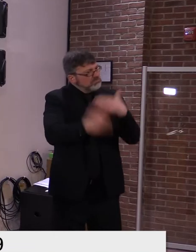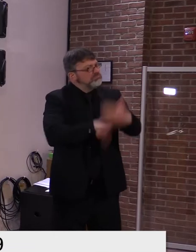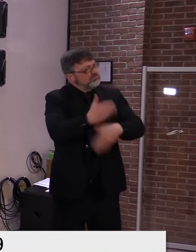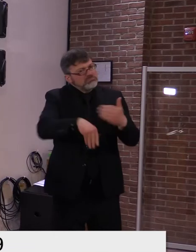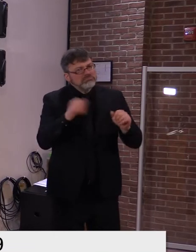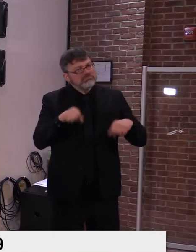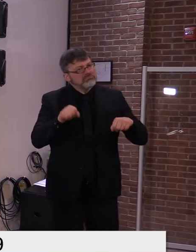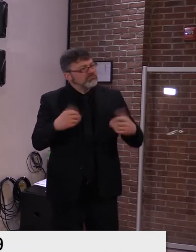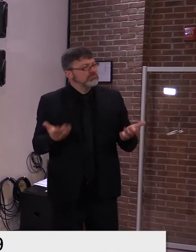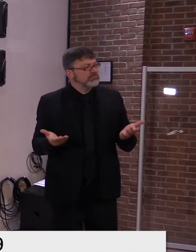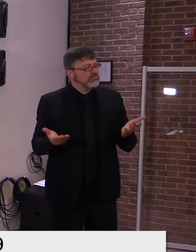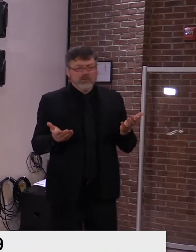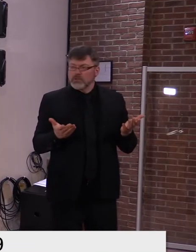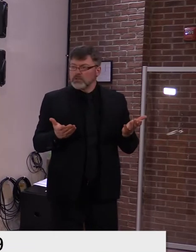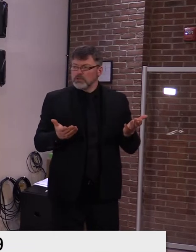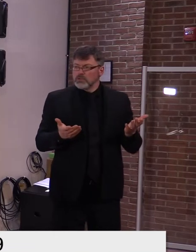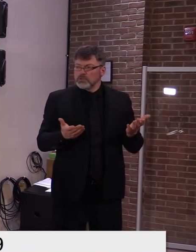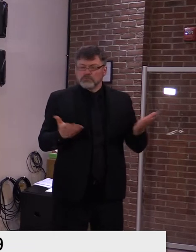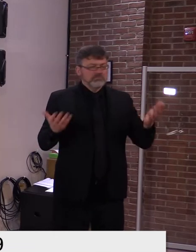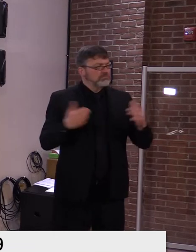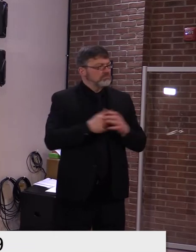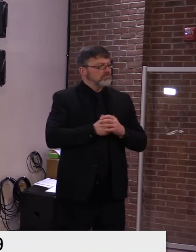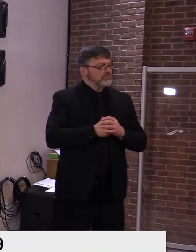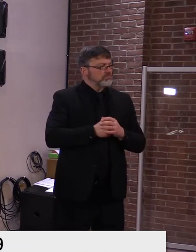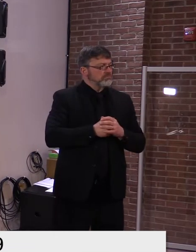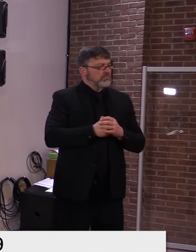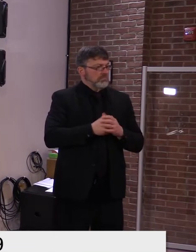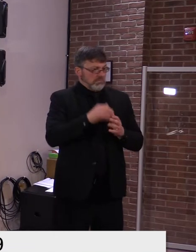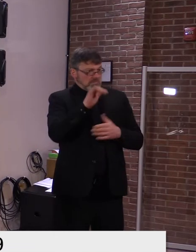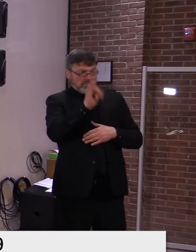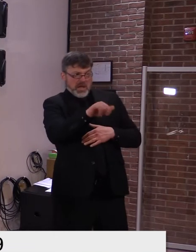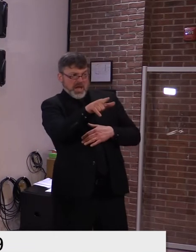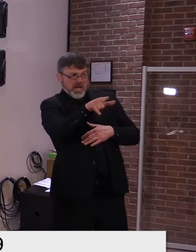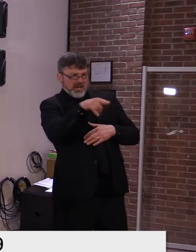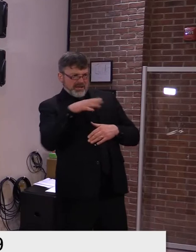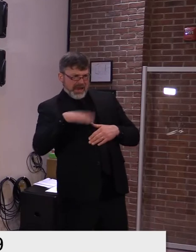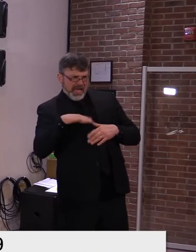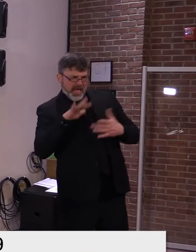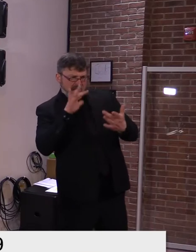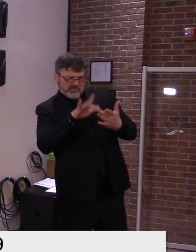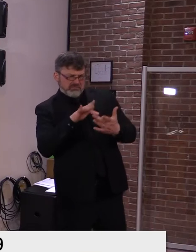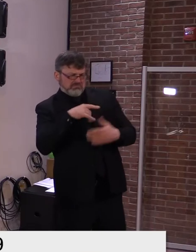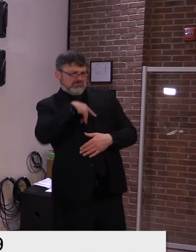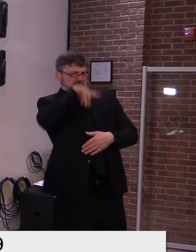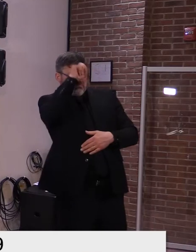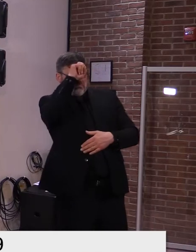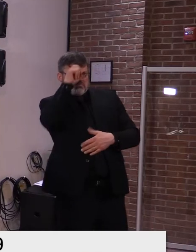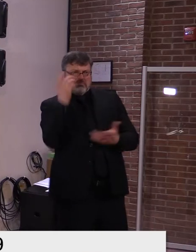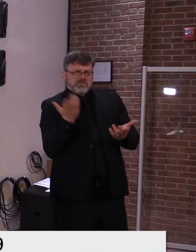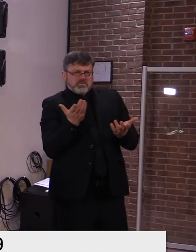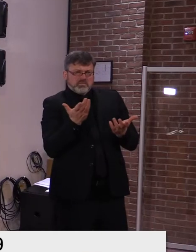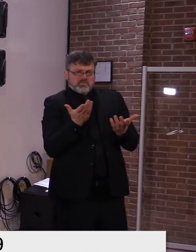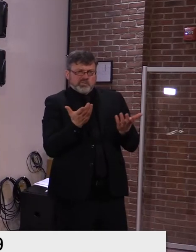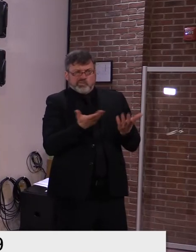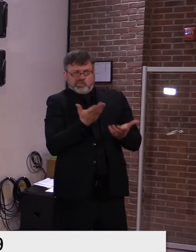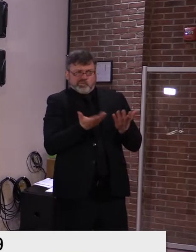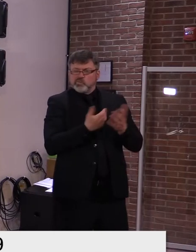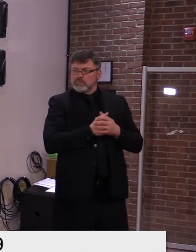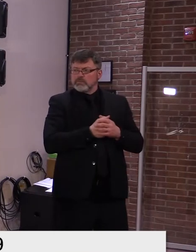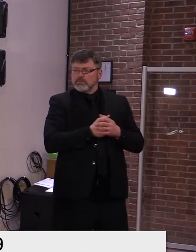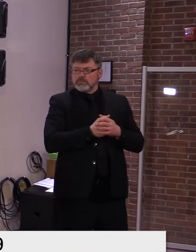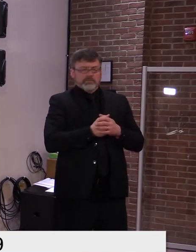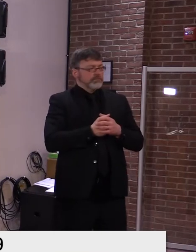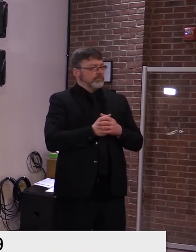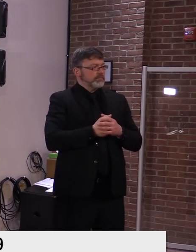through the weeks ahead. So we've been using what we've been told is the demand.